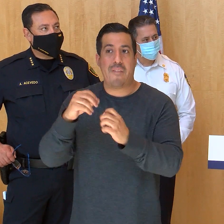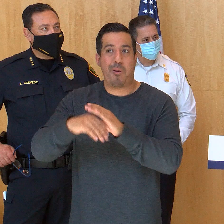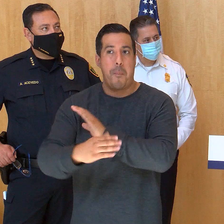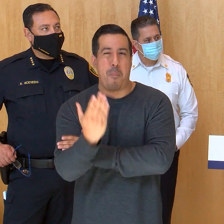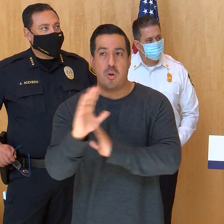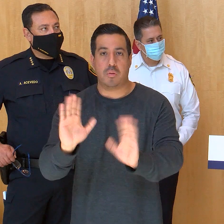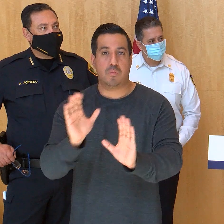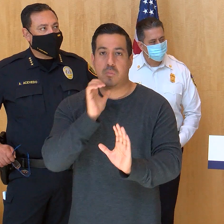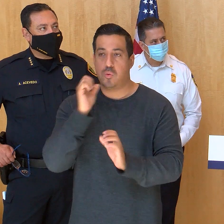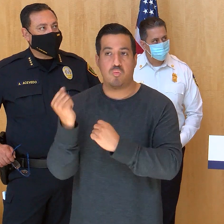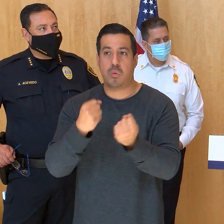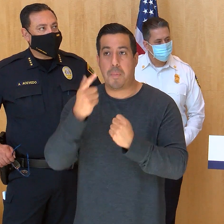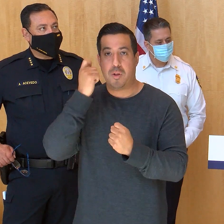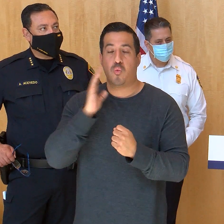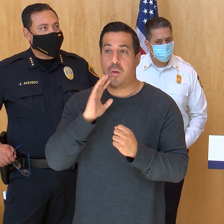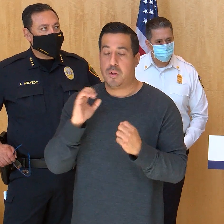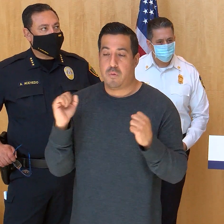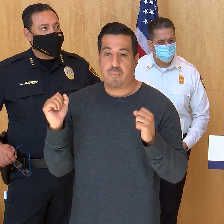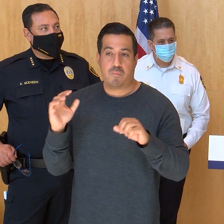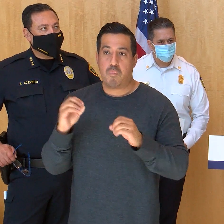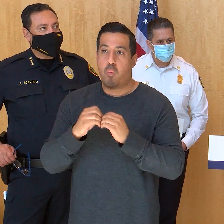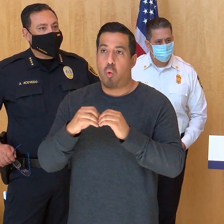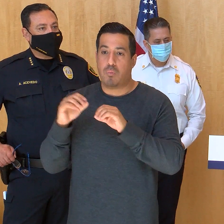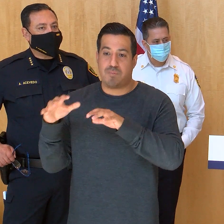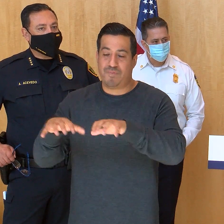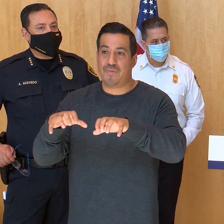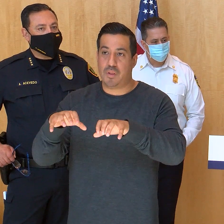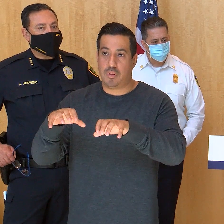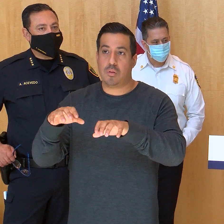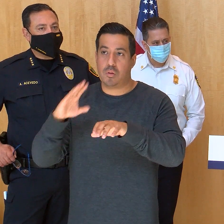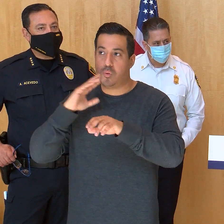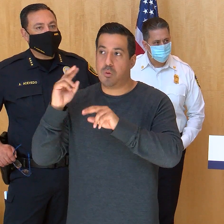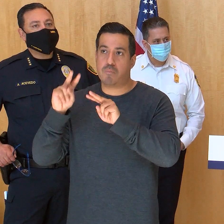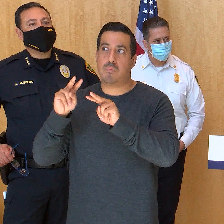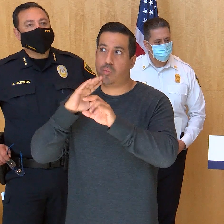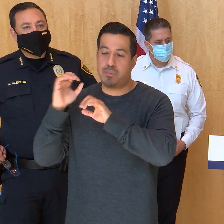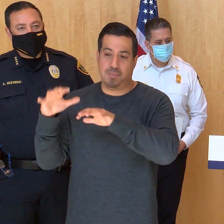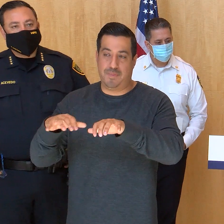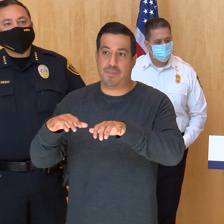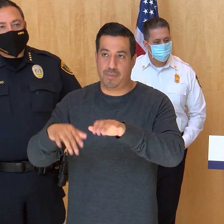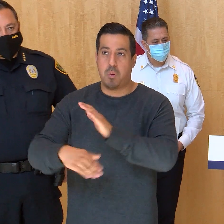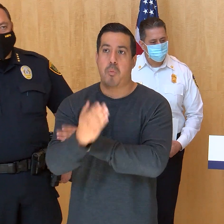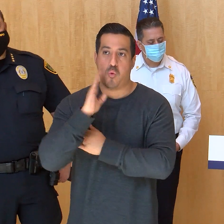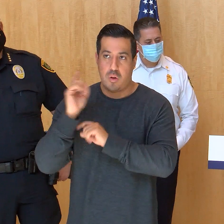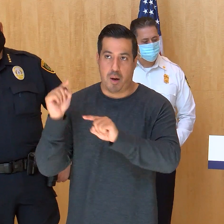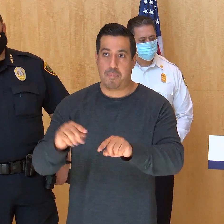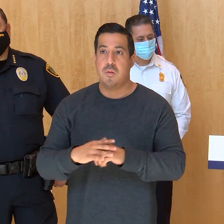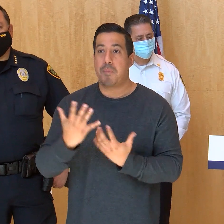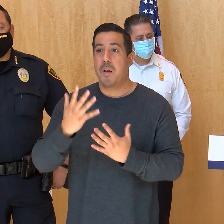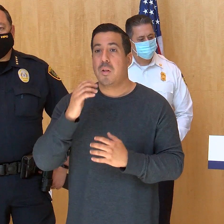morning because it's going to be freezing precipitation on the roads in the morning. So probably like today, you need to kind of wait a few